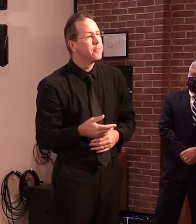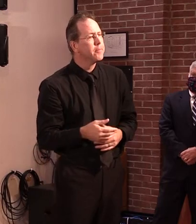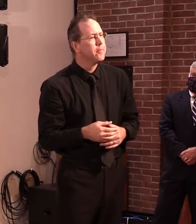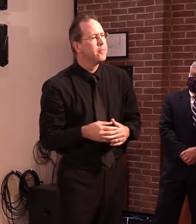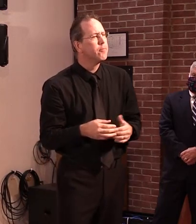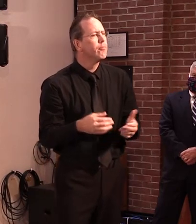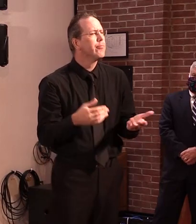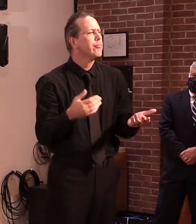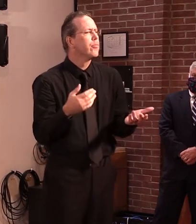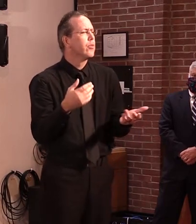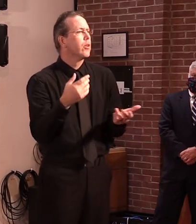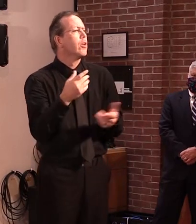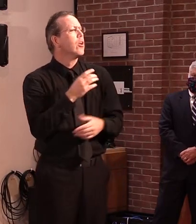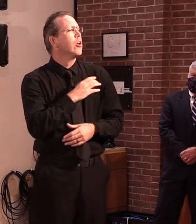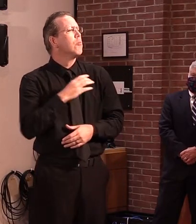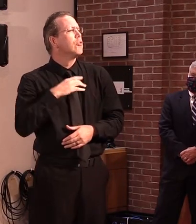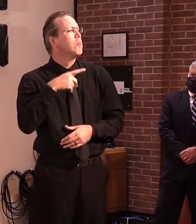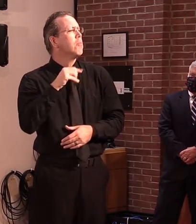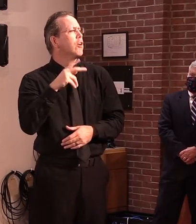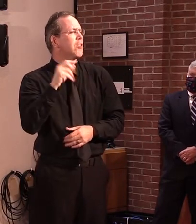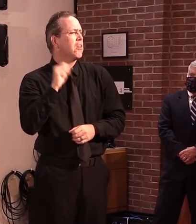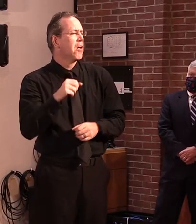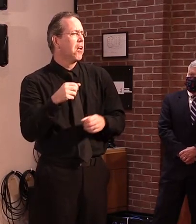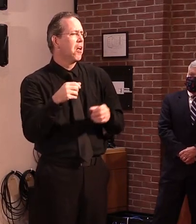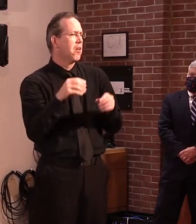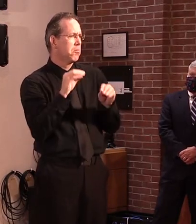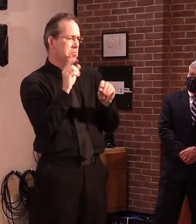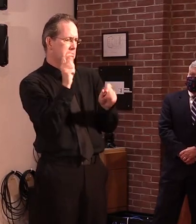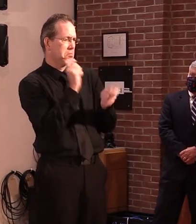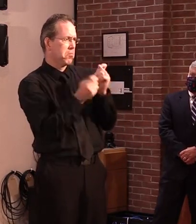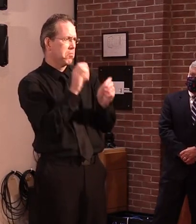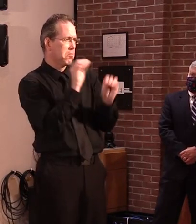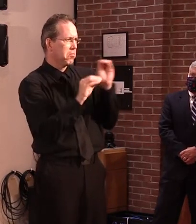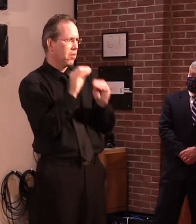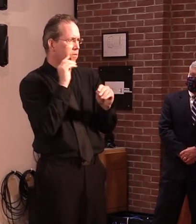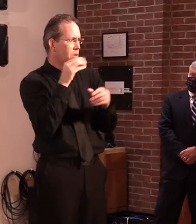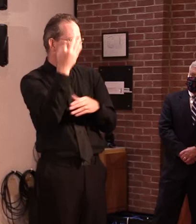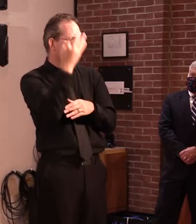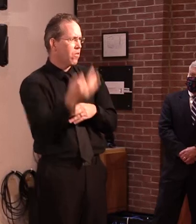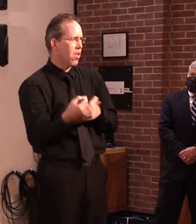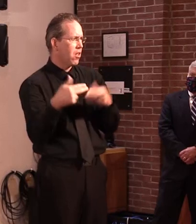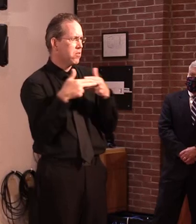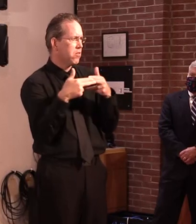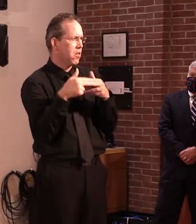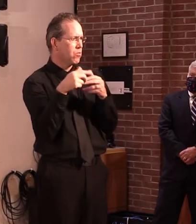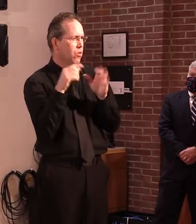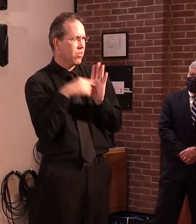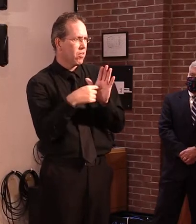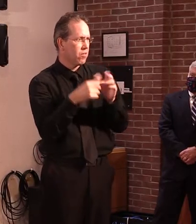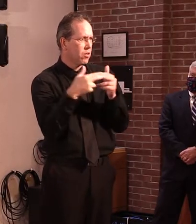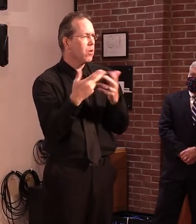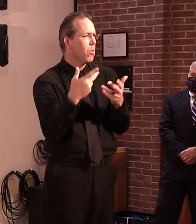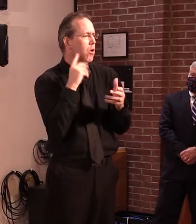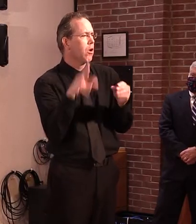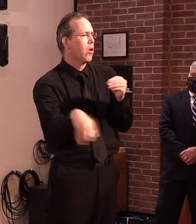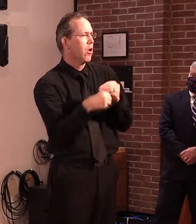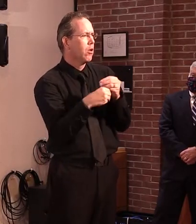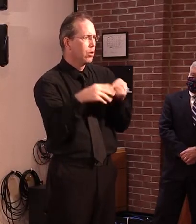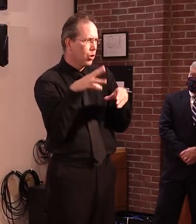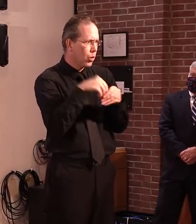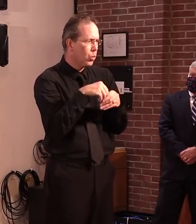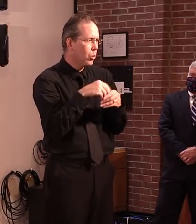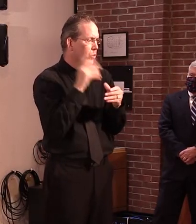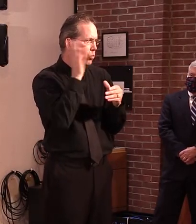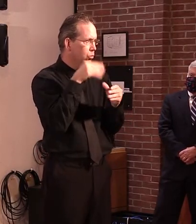speak. I'm not sure if he's on the line right now. He is not. But we'll get that to you, and we'll present it on Friday as well.